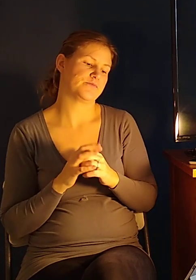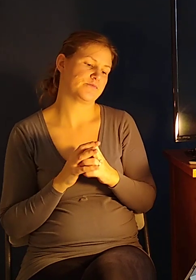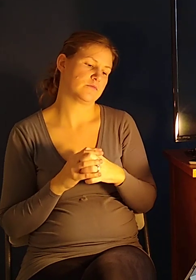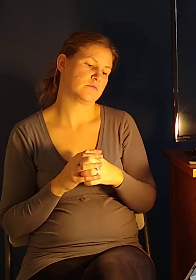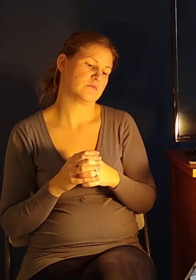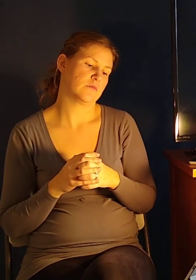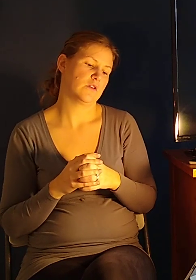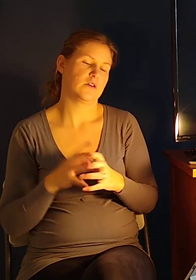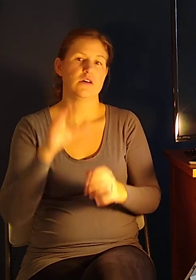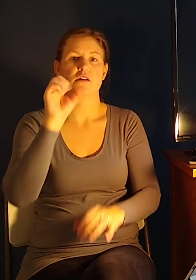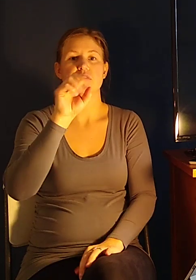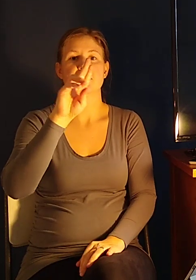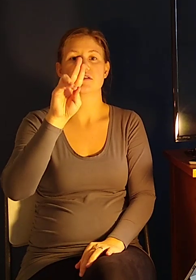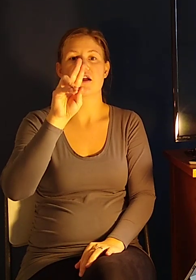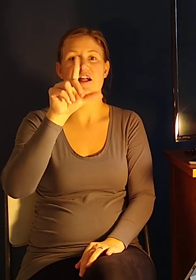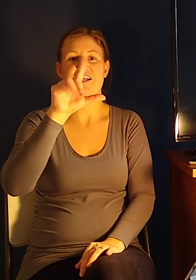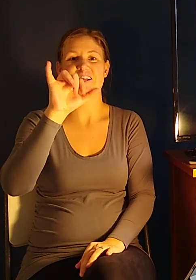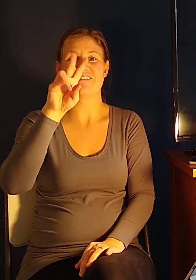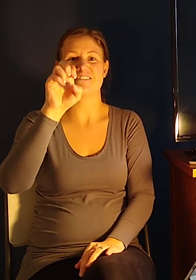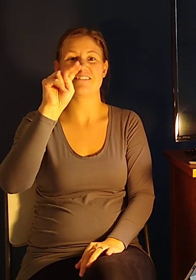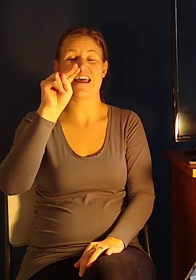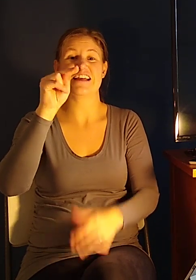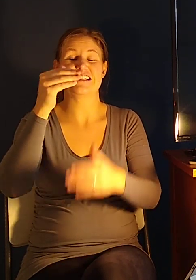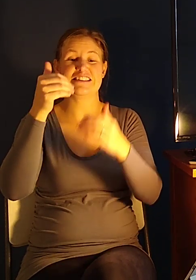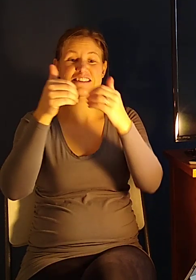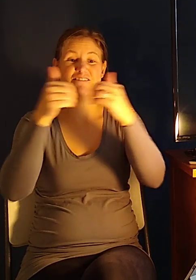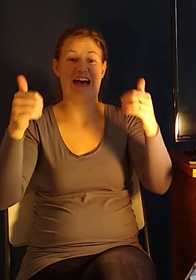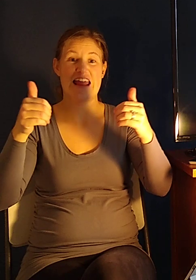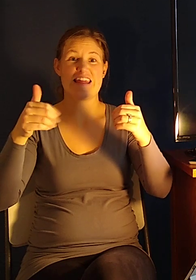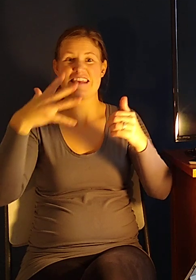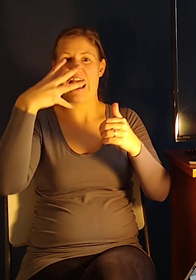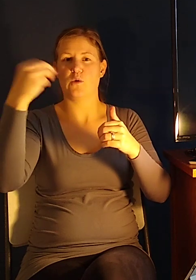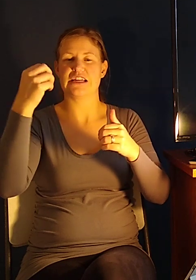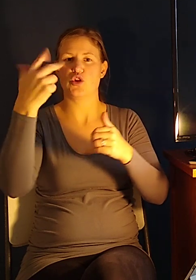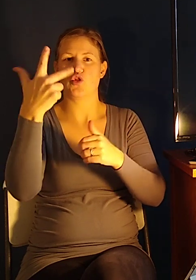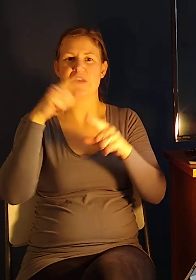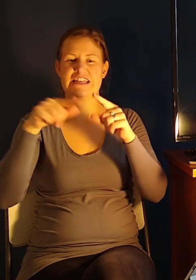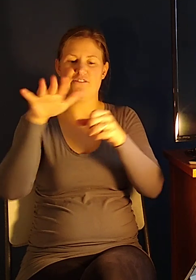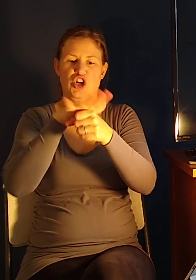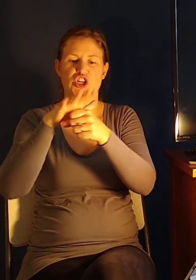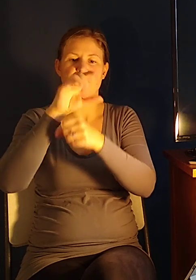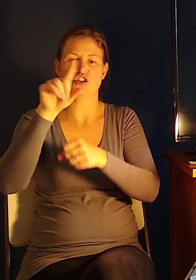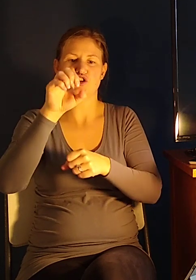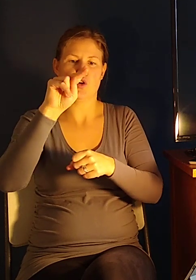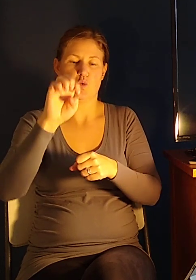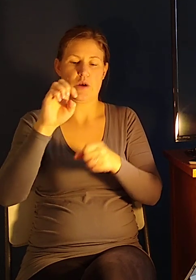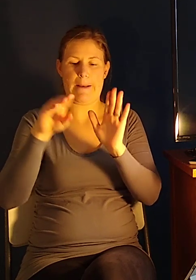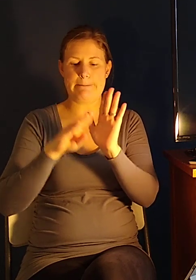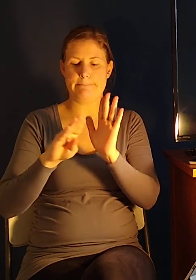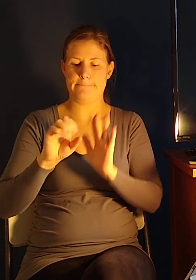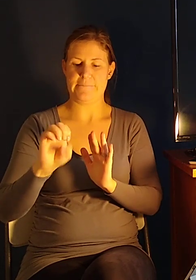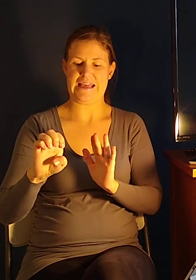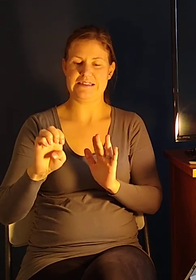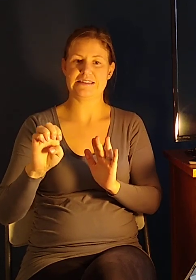Sullivan divided the building's facade into three distinct zones: the base, the shaft, and the